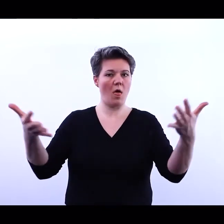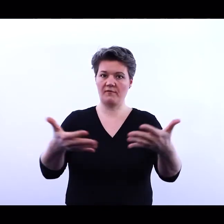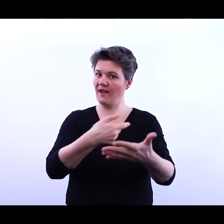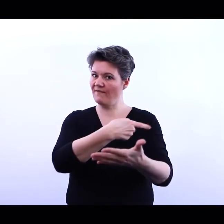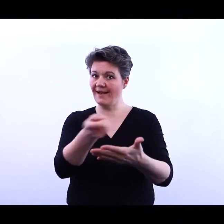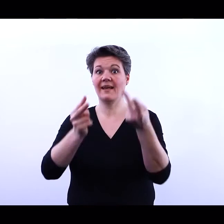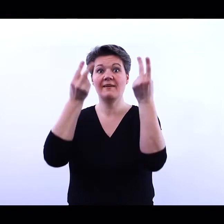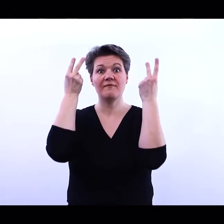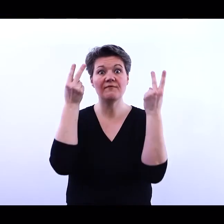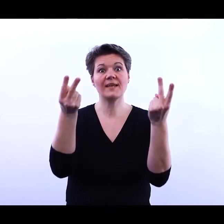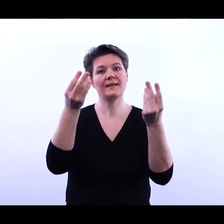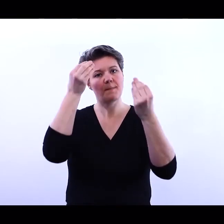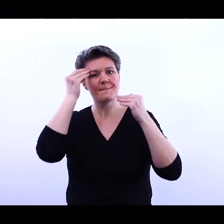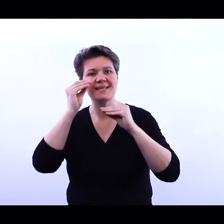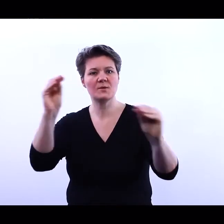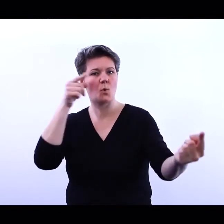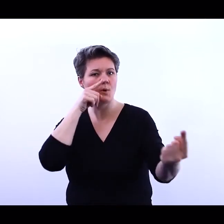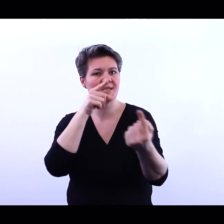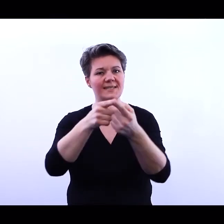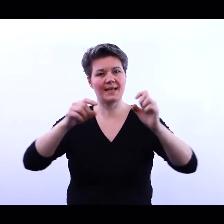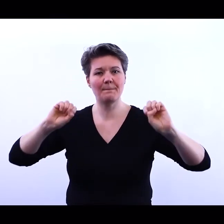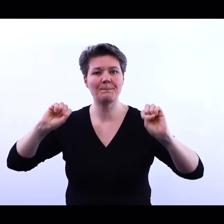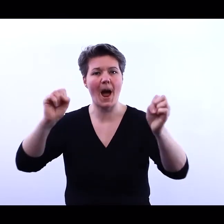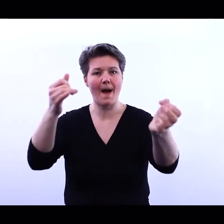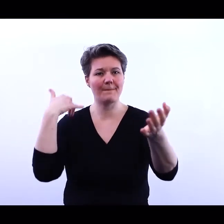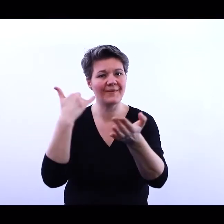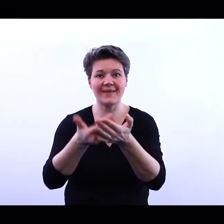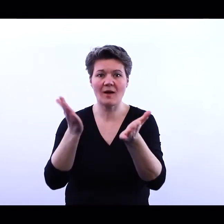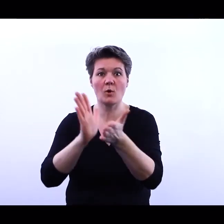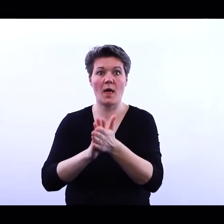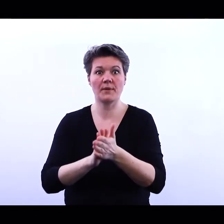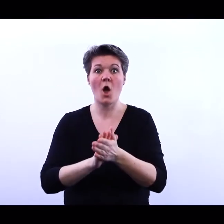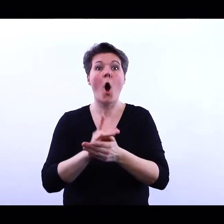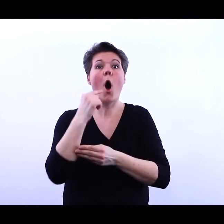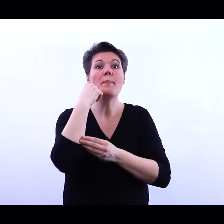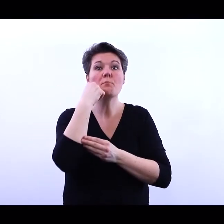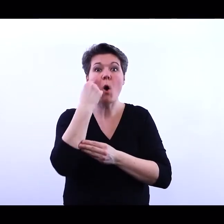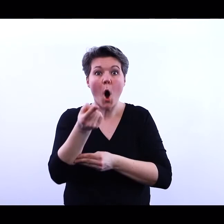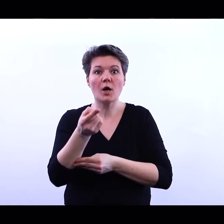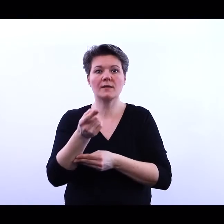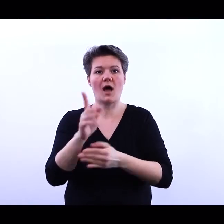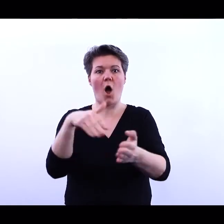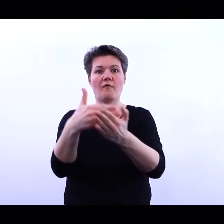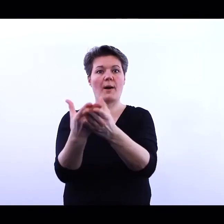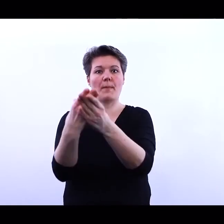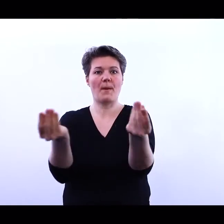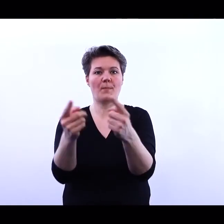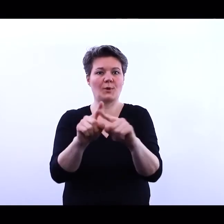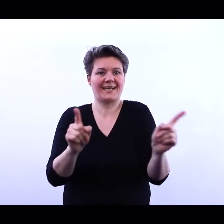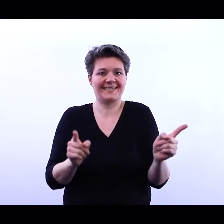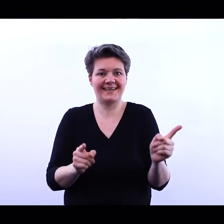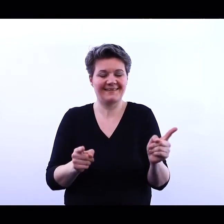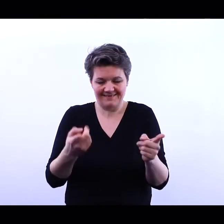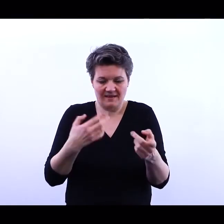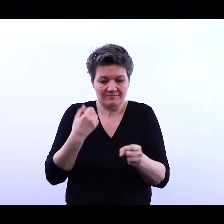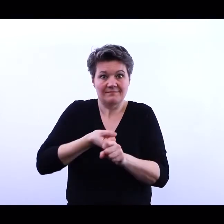incredibly important missions are not going to be solved tomorrow, whether there was a pandemic or not. They weren't going out of business tomorrow